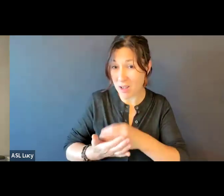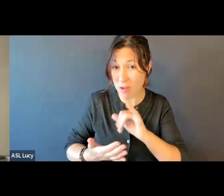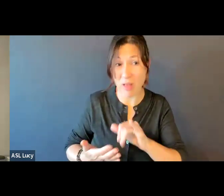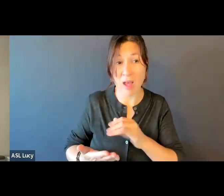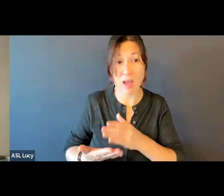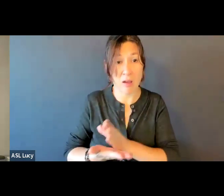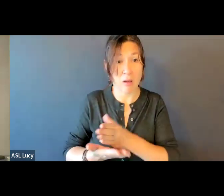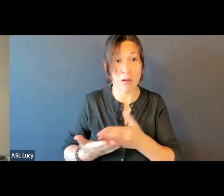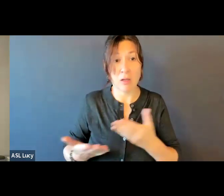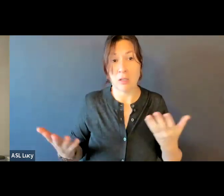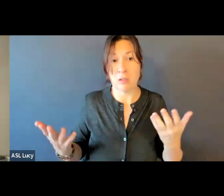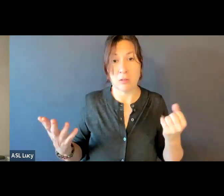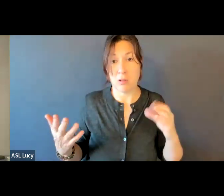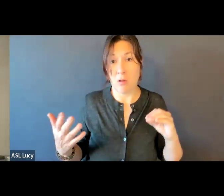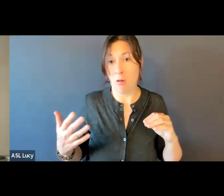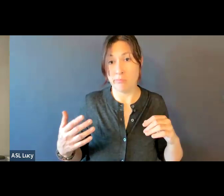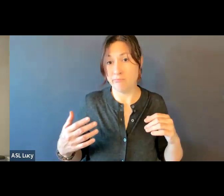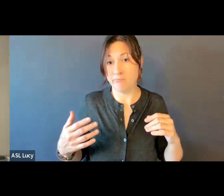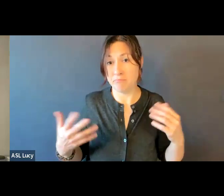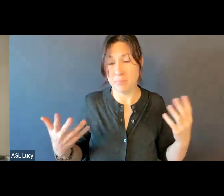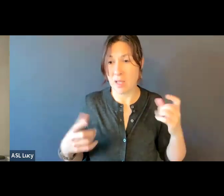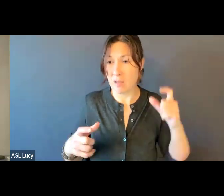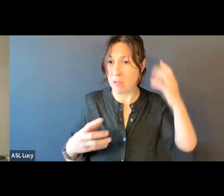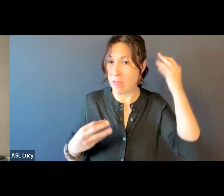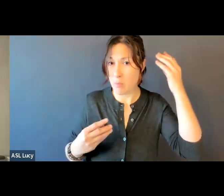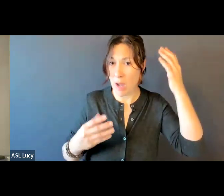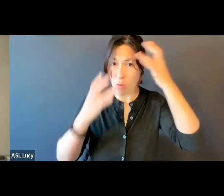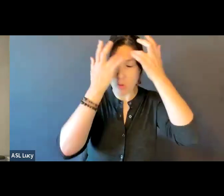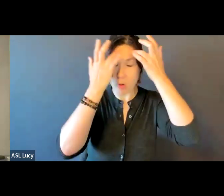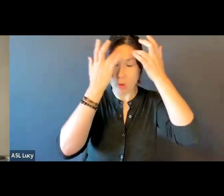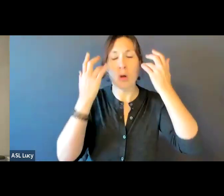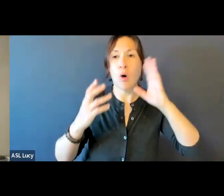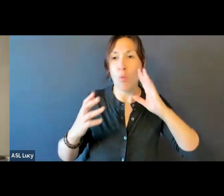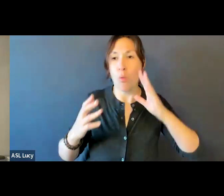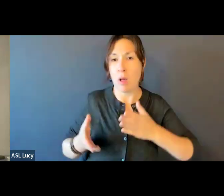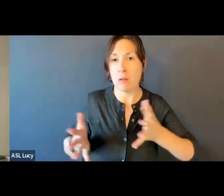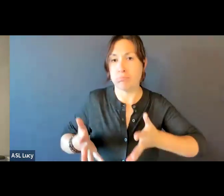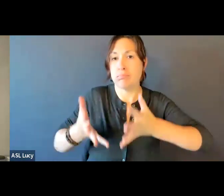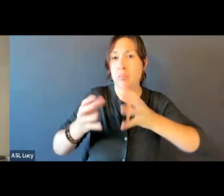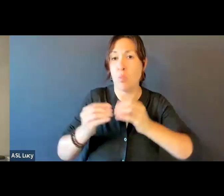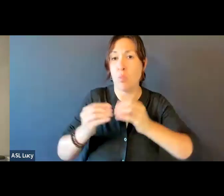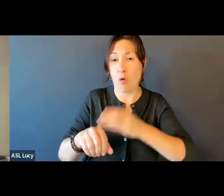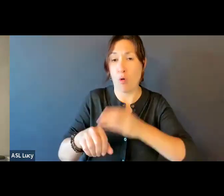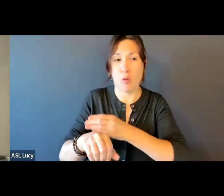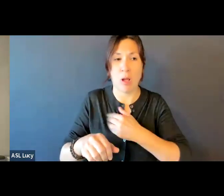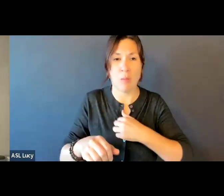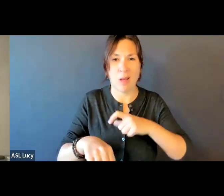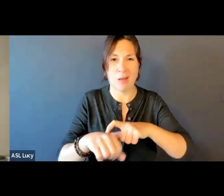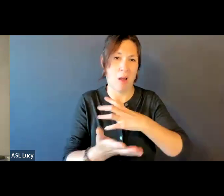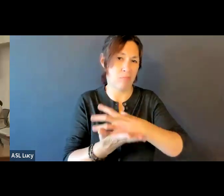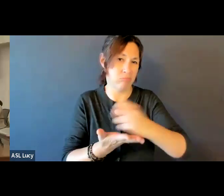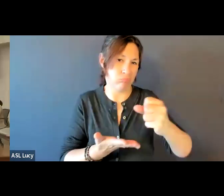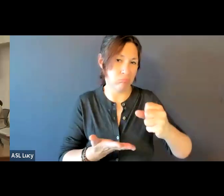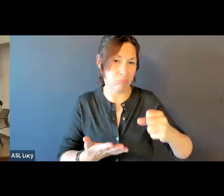that are important for us to be thinking about what would actually accelerate improvement. But I'm out of time. Thank you. And just